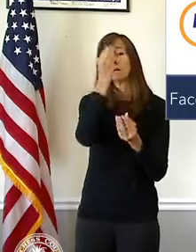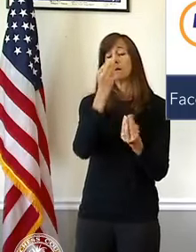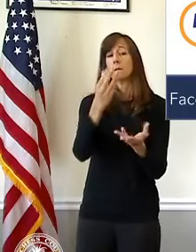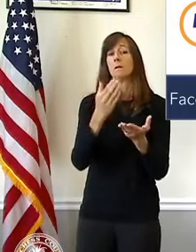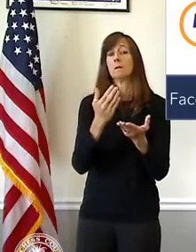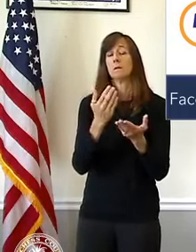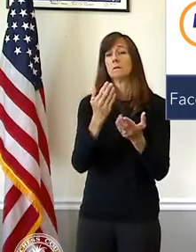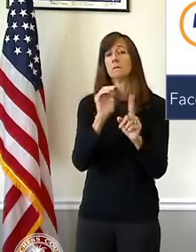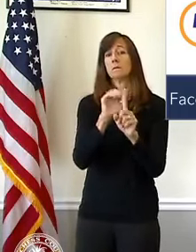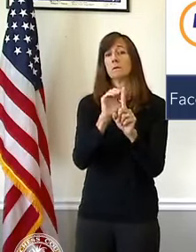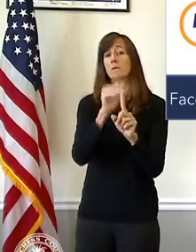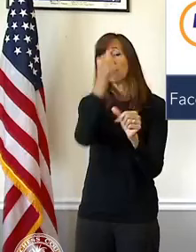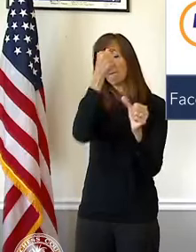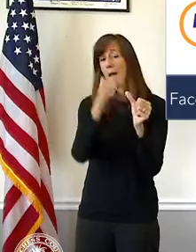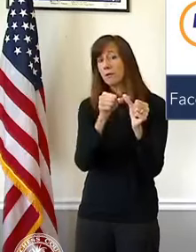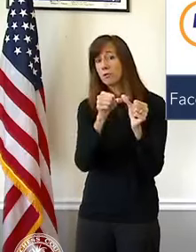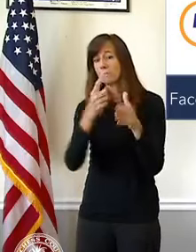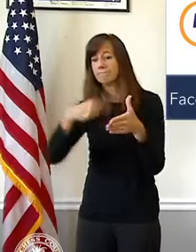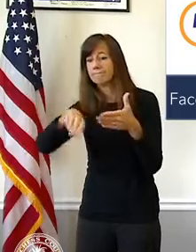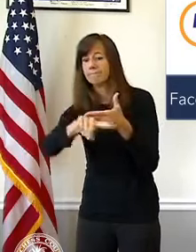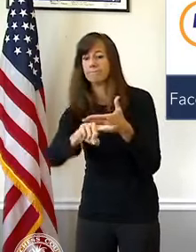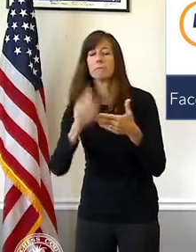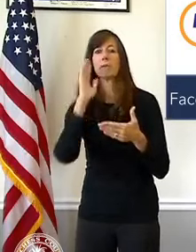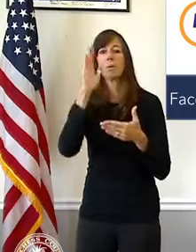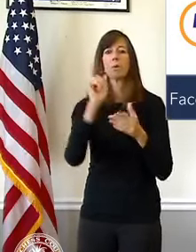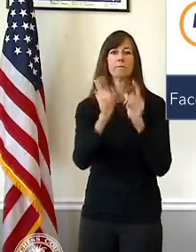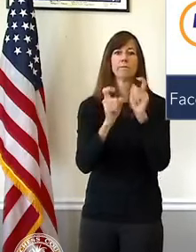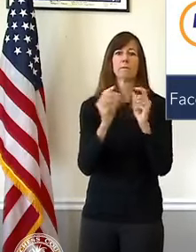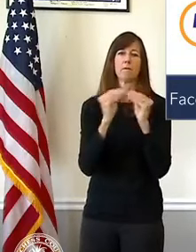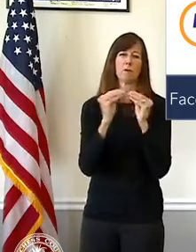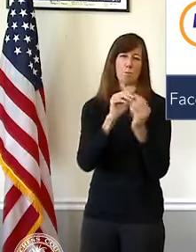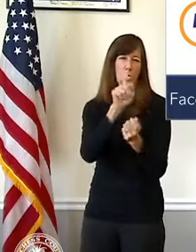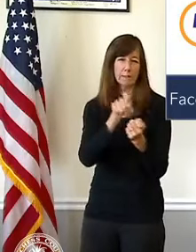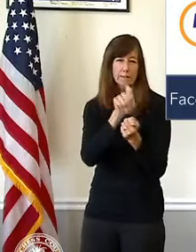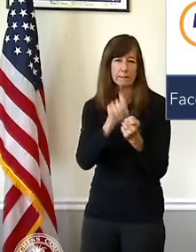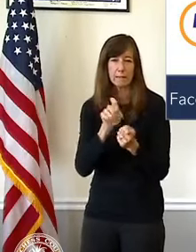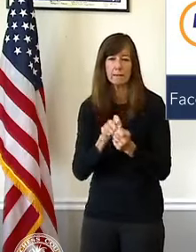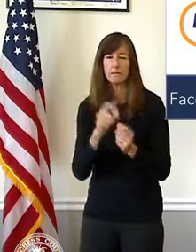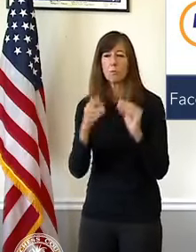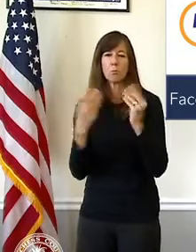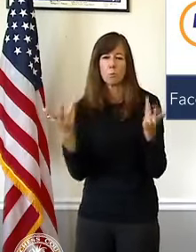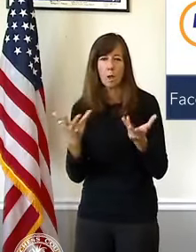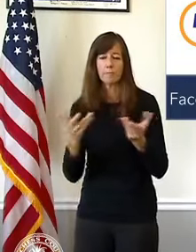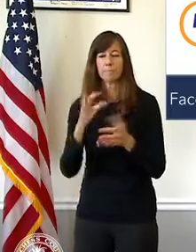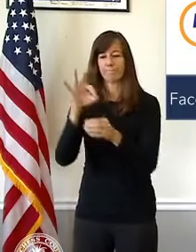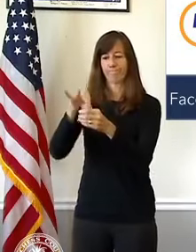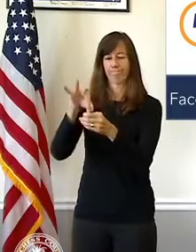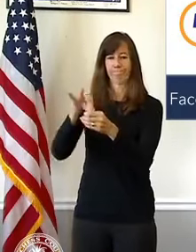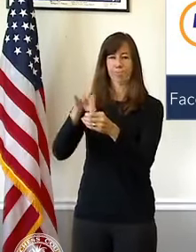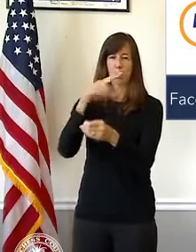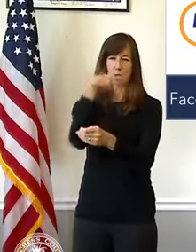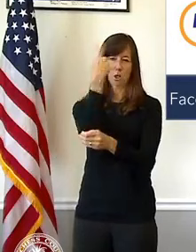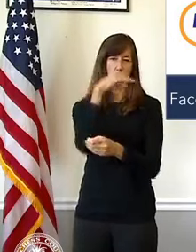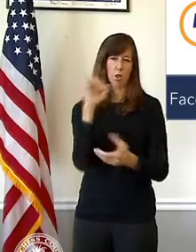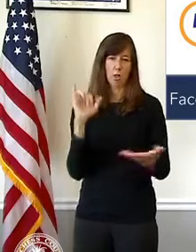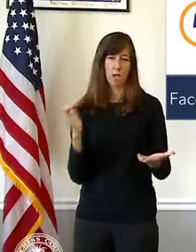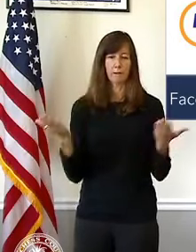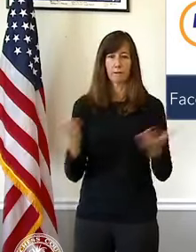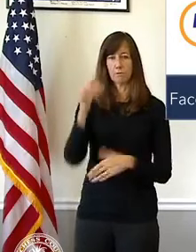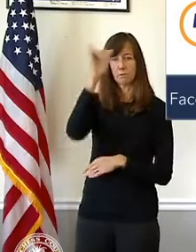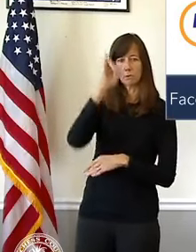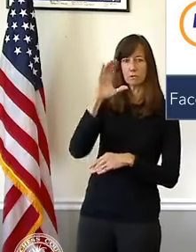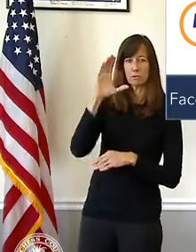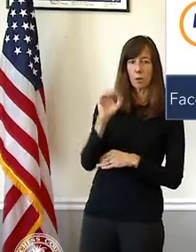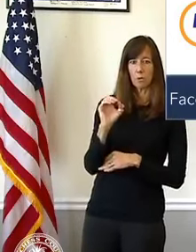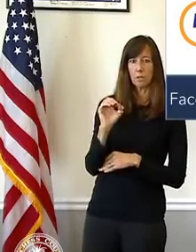some more detailed instructions on what voting looks like in the state of New York and in Dutchess County in 2020.